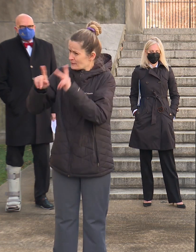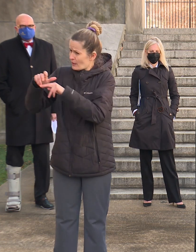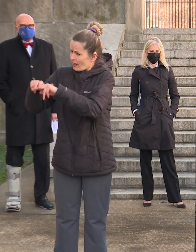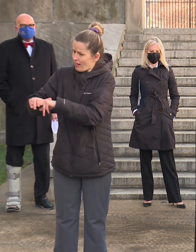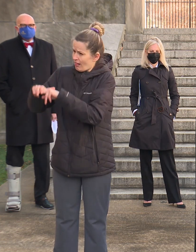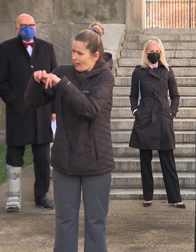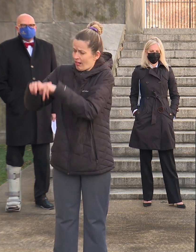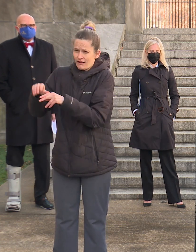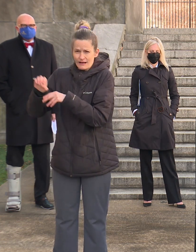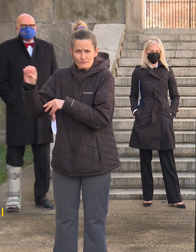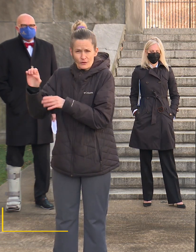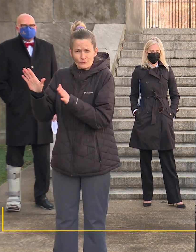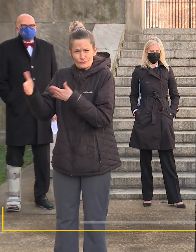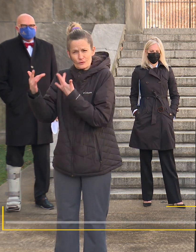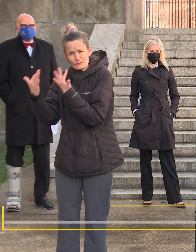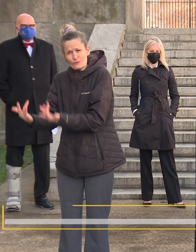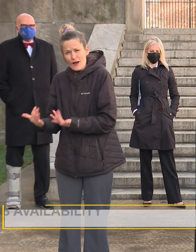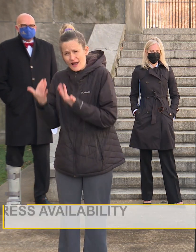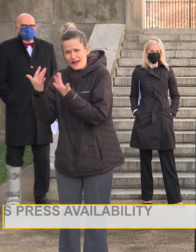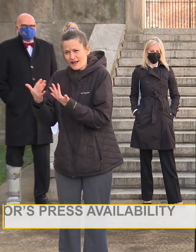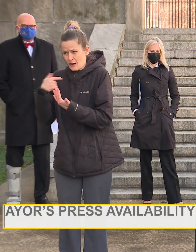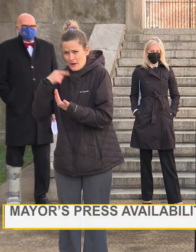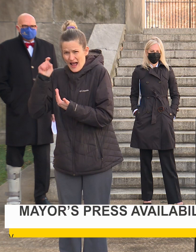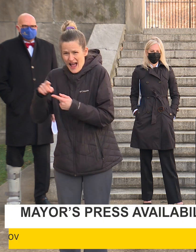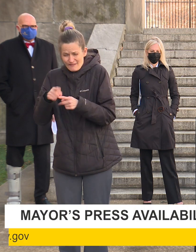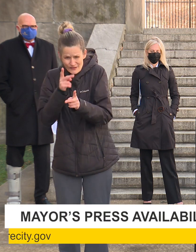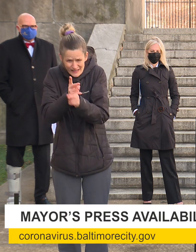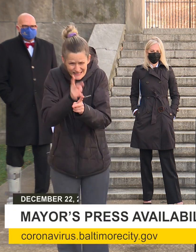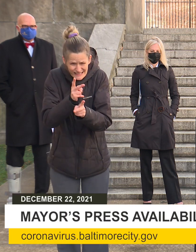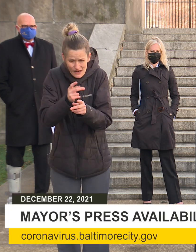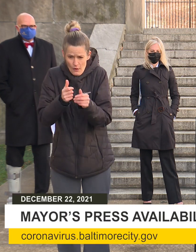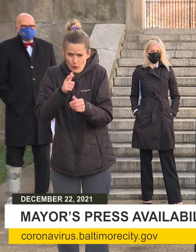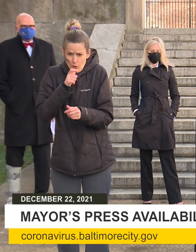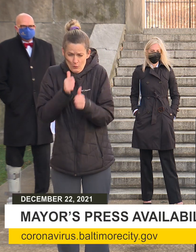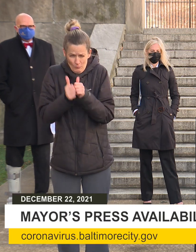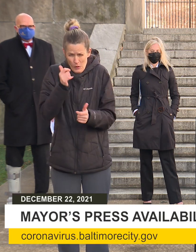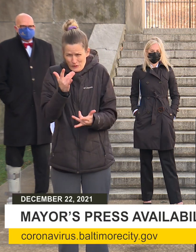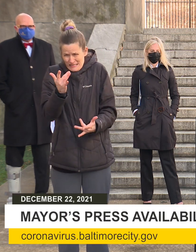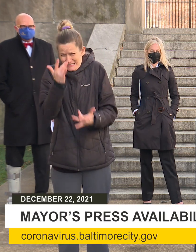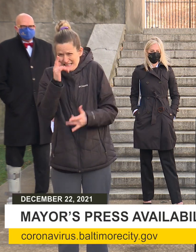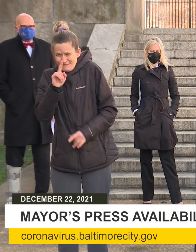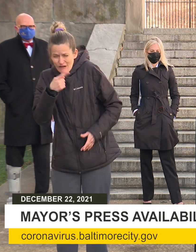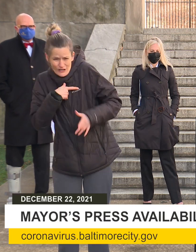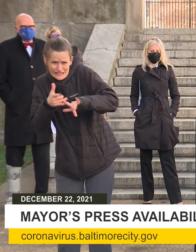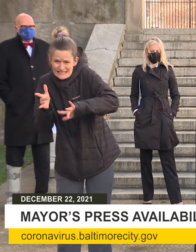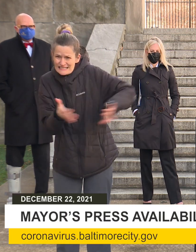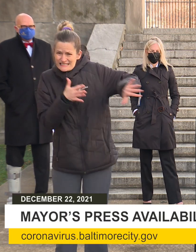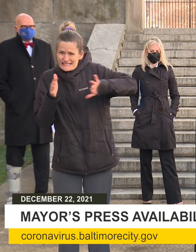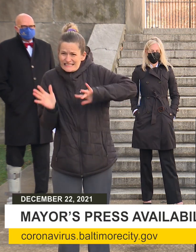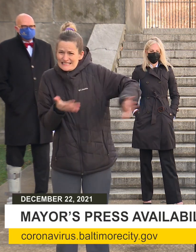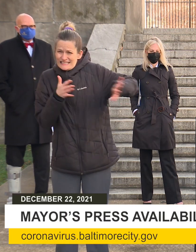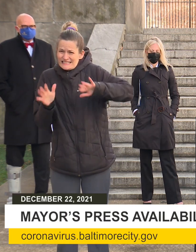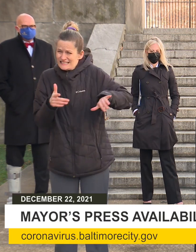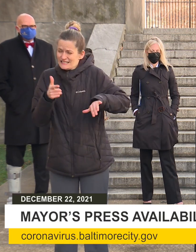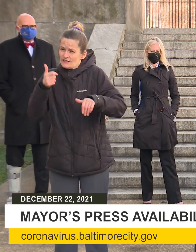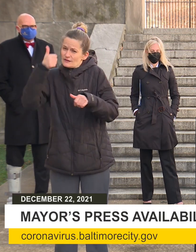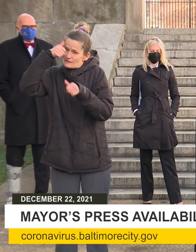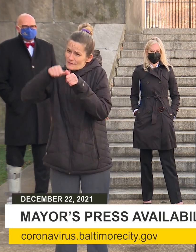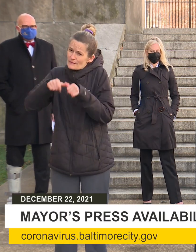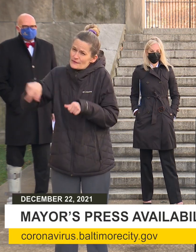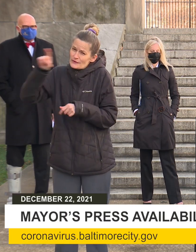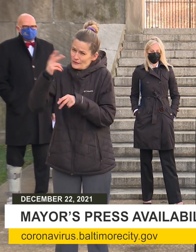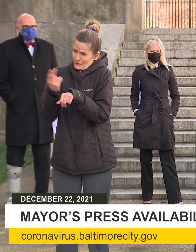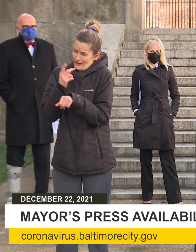first. So everyone needs to remember, please use emergency departments only for true emergencies. Marylanders